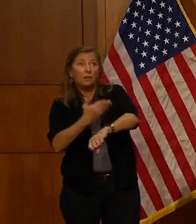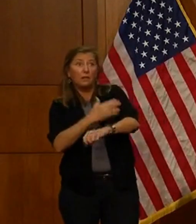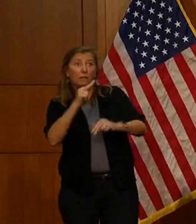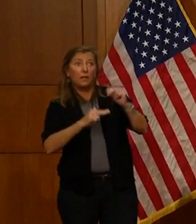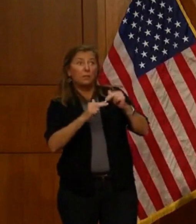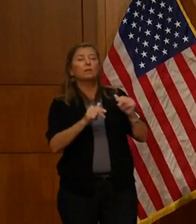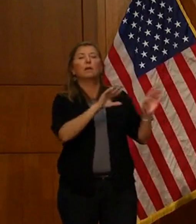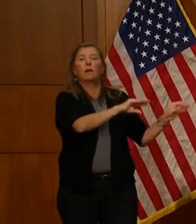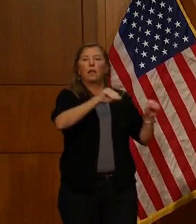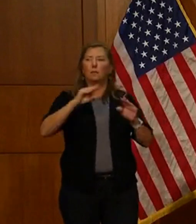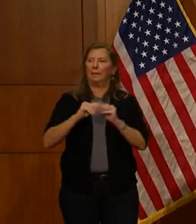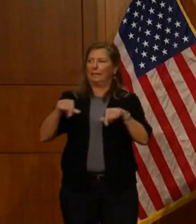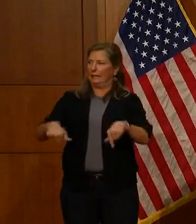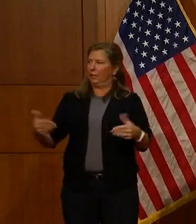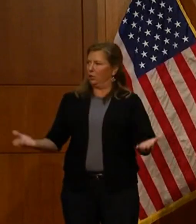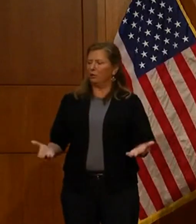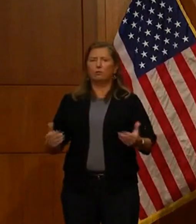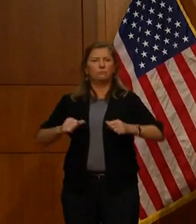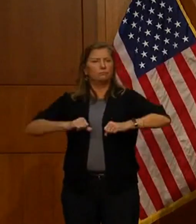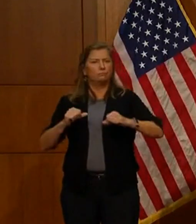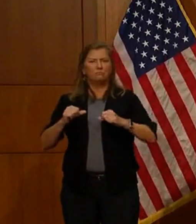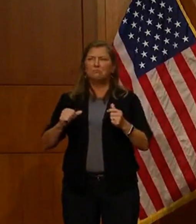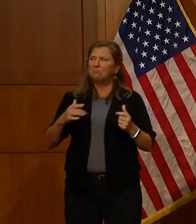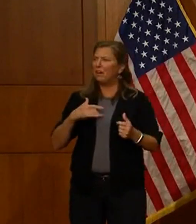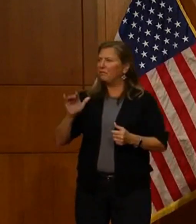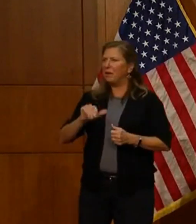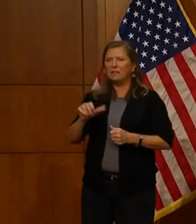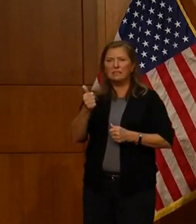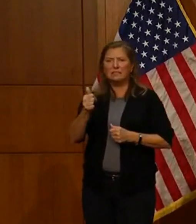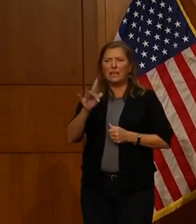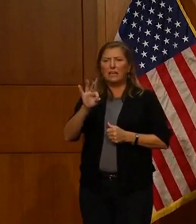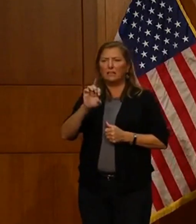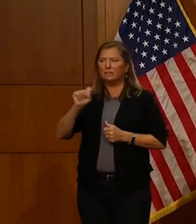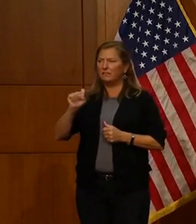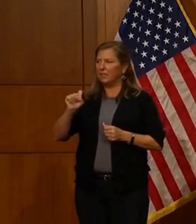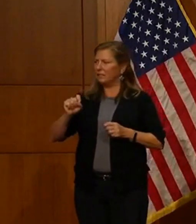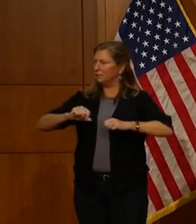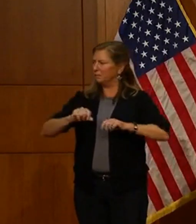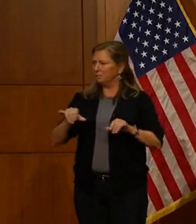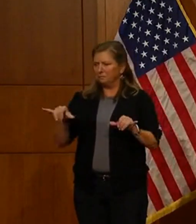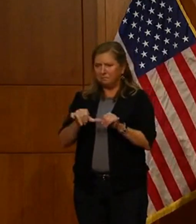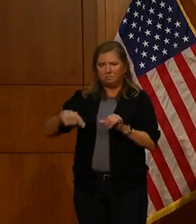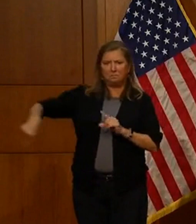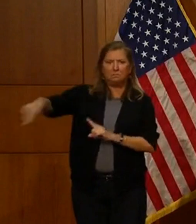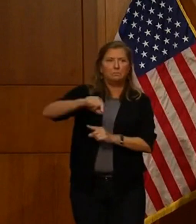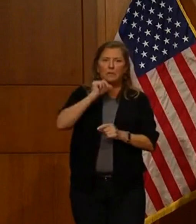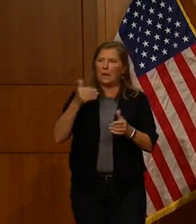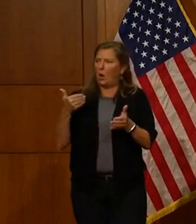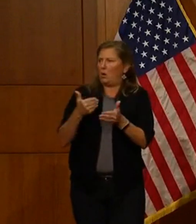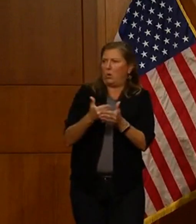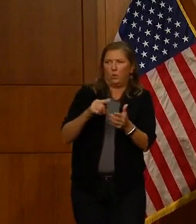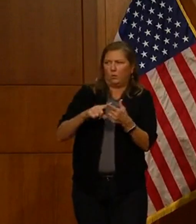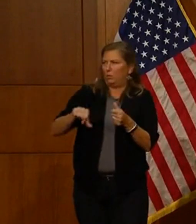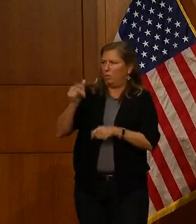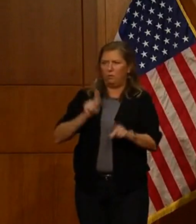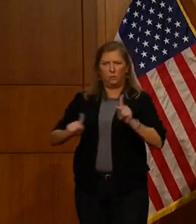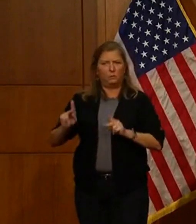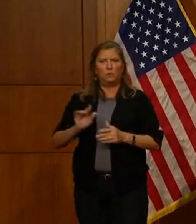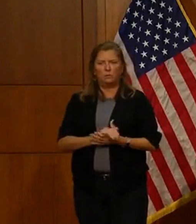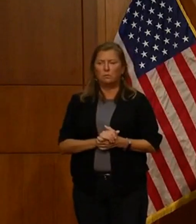ago. We're all spaced out about 10 feet apart so that no one is too close to anyone